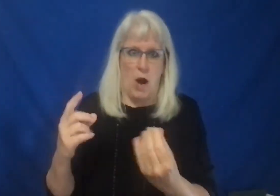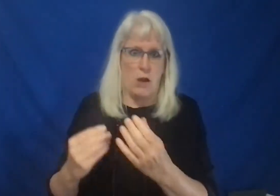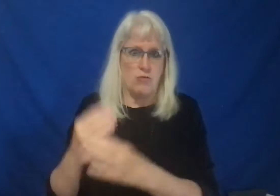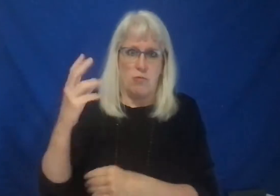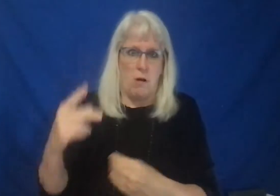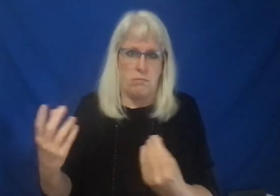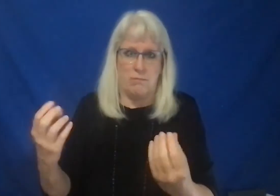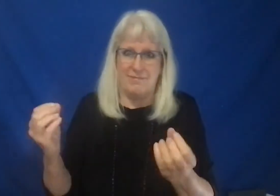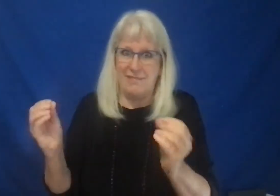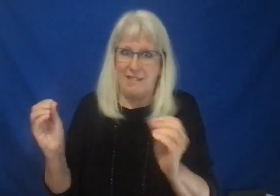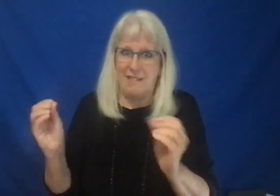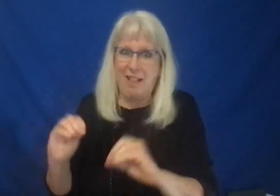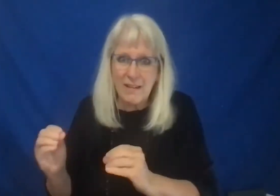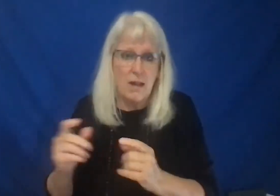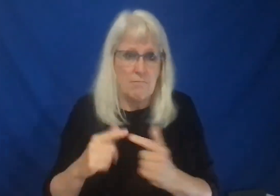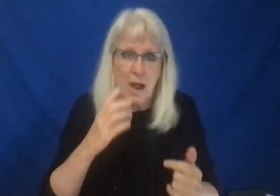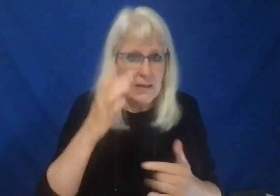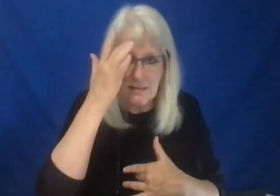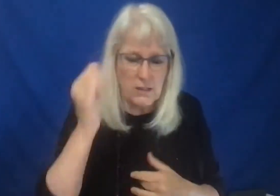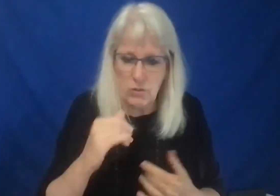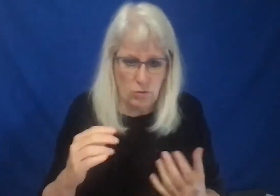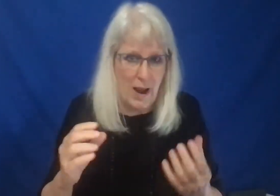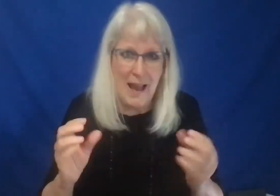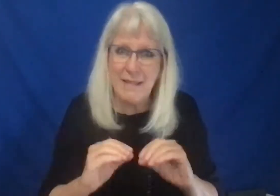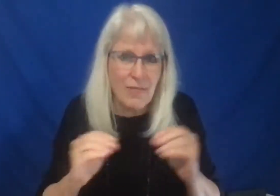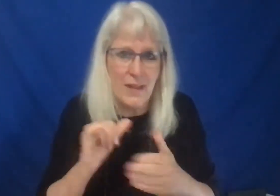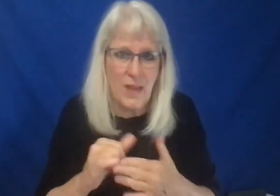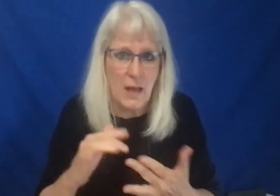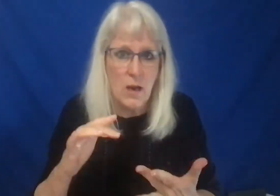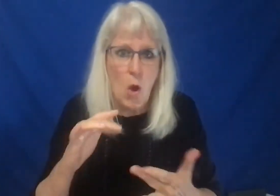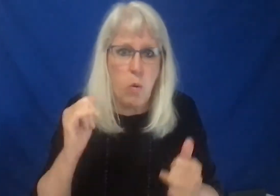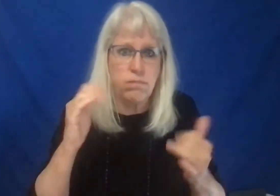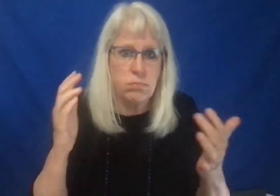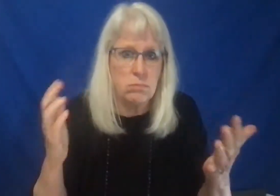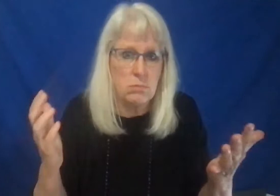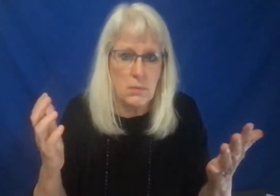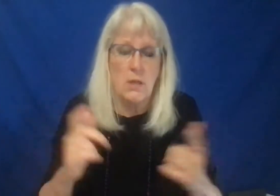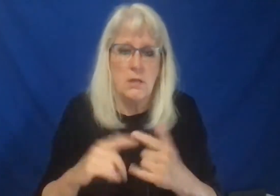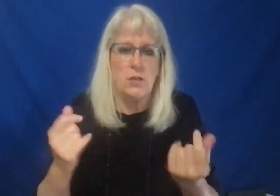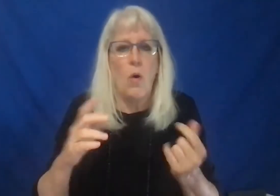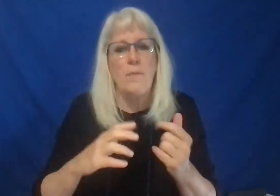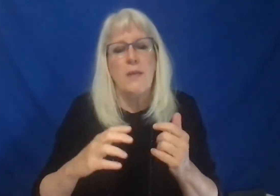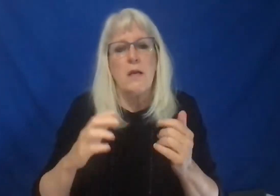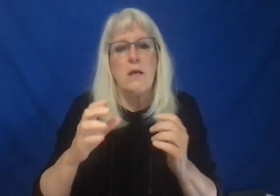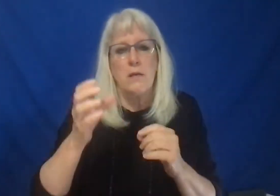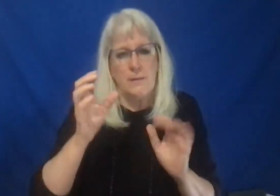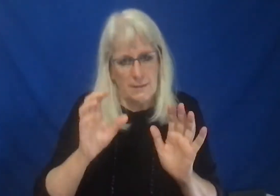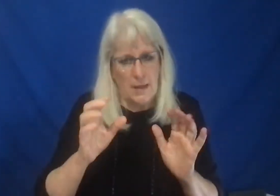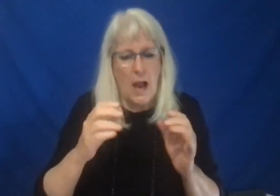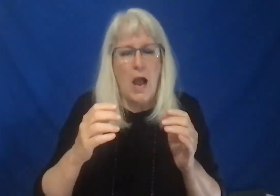disease. So concept 1, and what I'm going to try to do is the nugget and tell you how I've